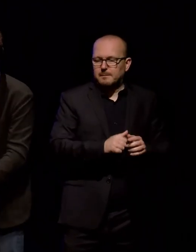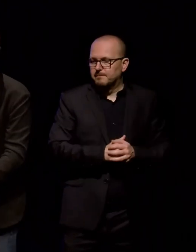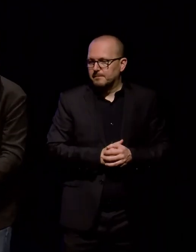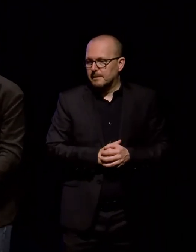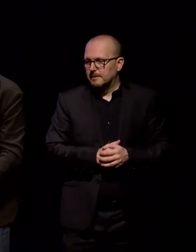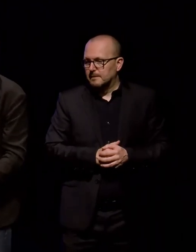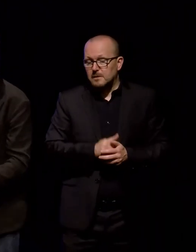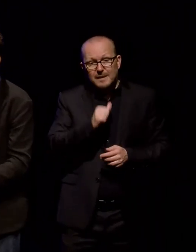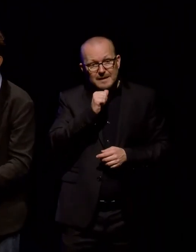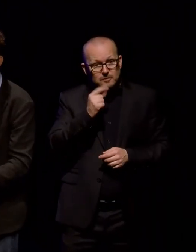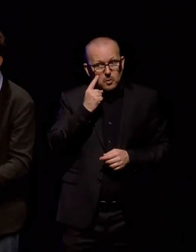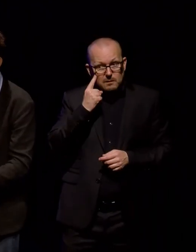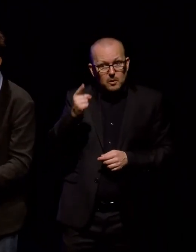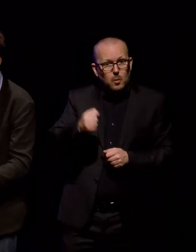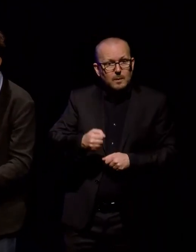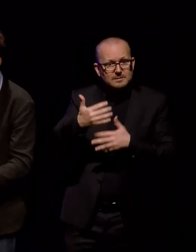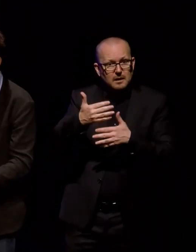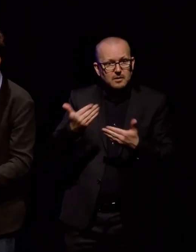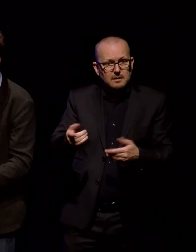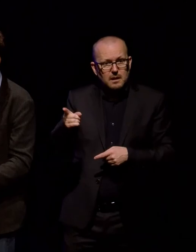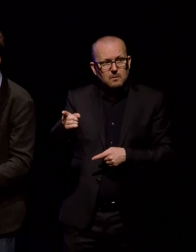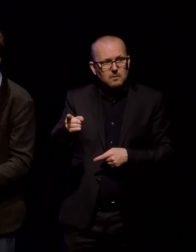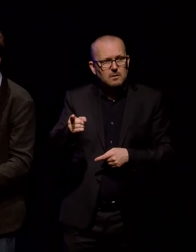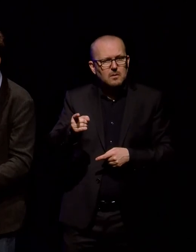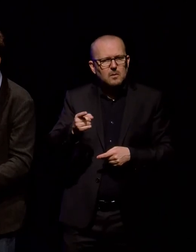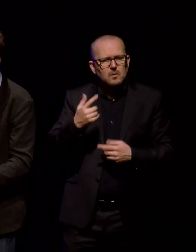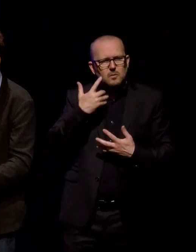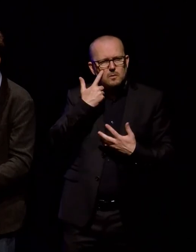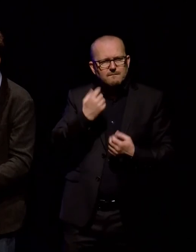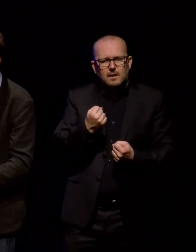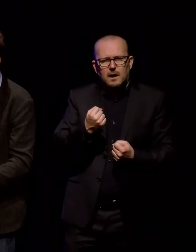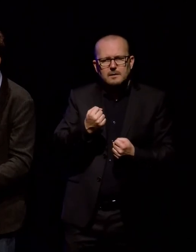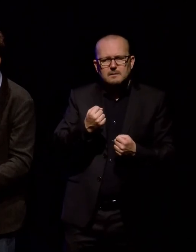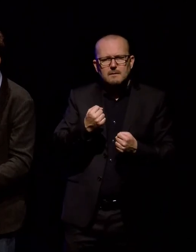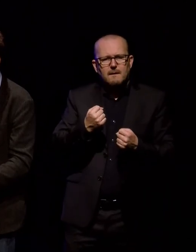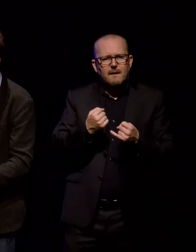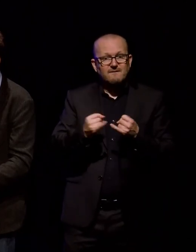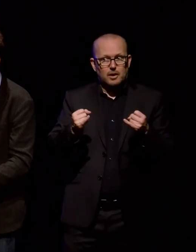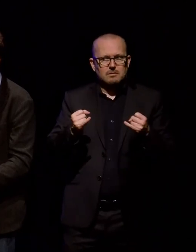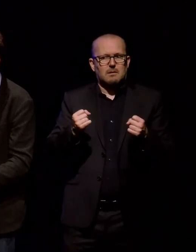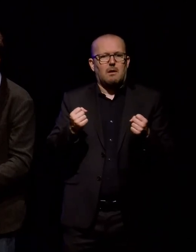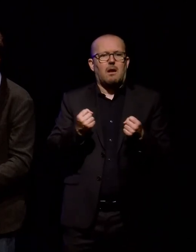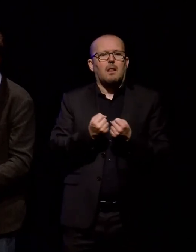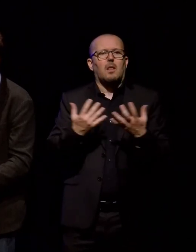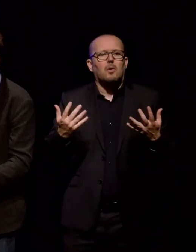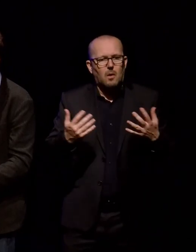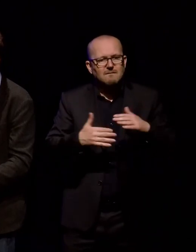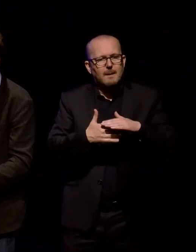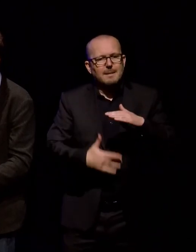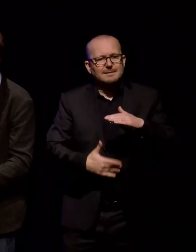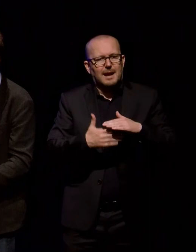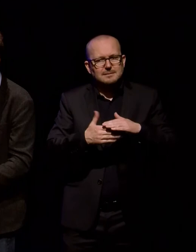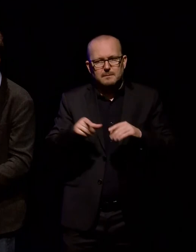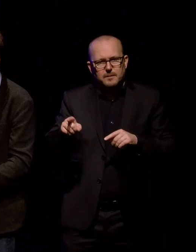website right now, johnmawurndjul.com, you'd find a very complex amount of data that I think is presented quite simply. We